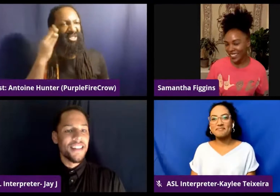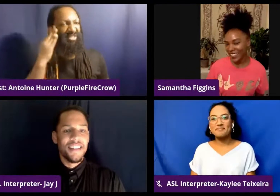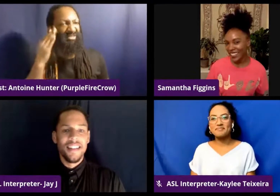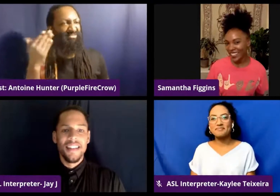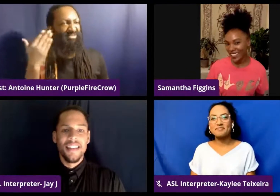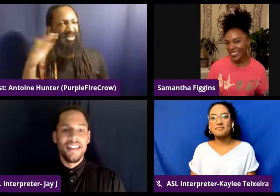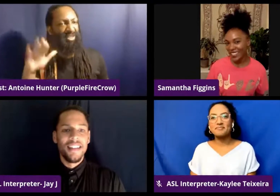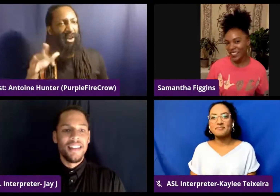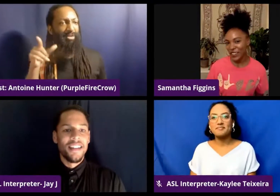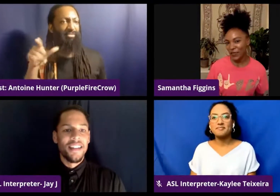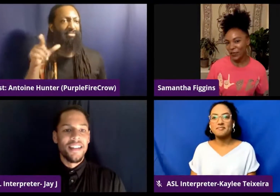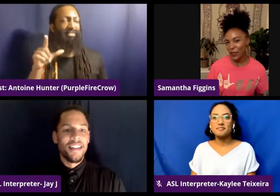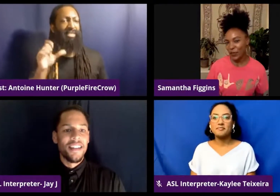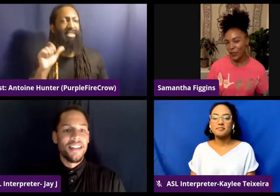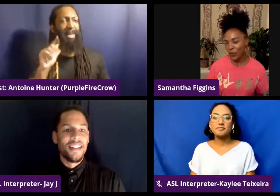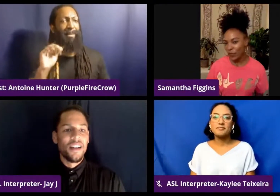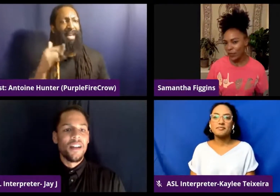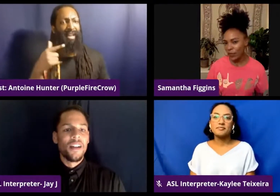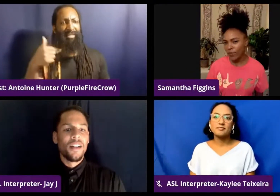Yeah.